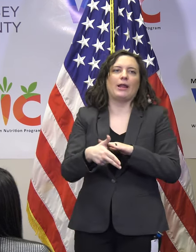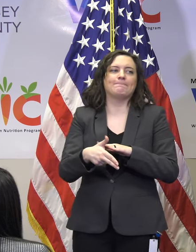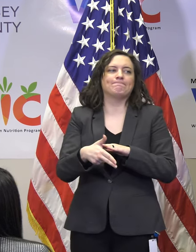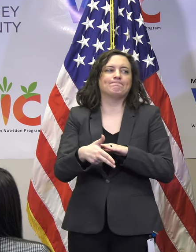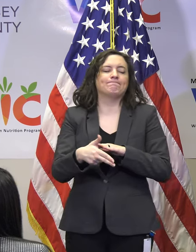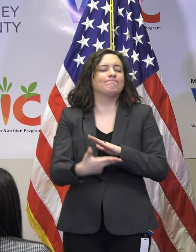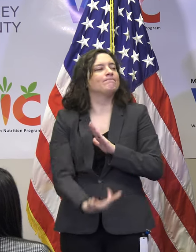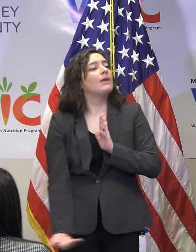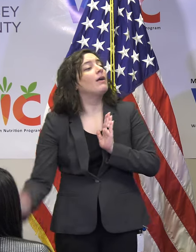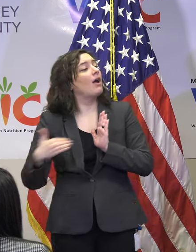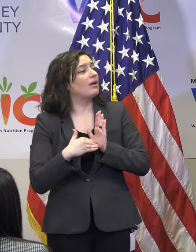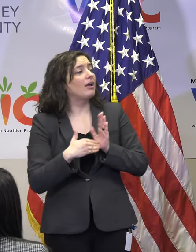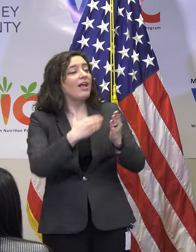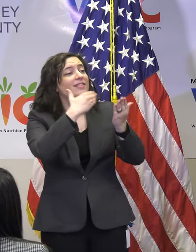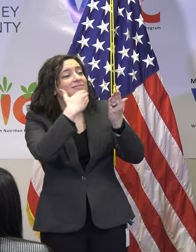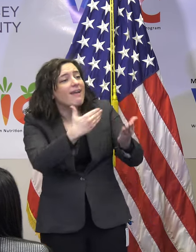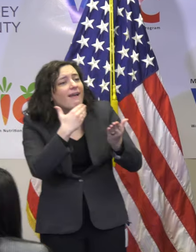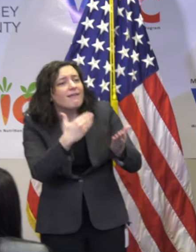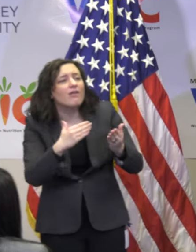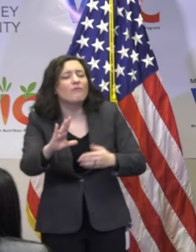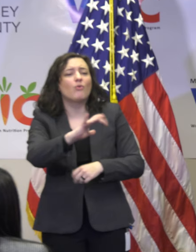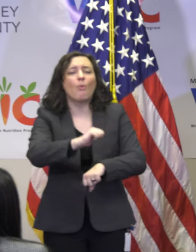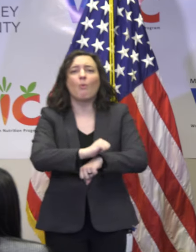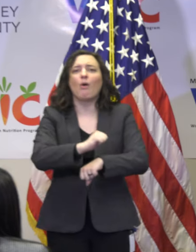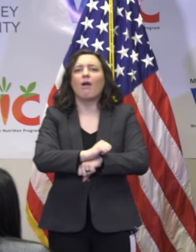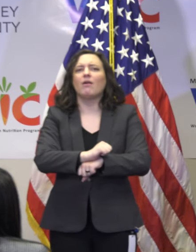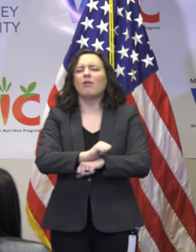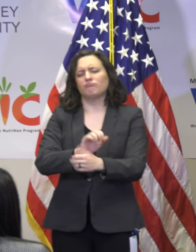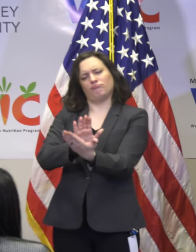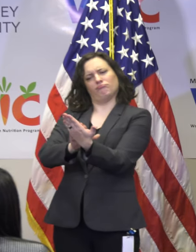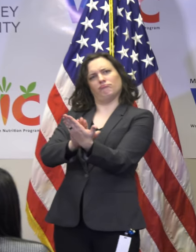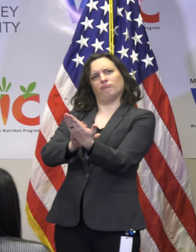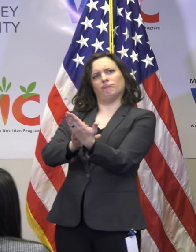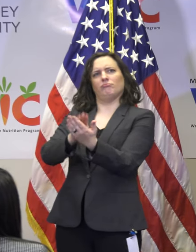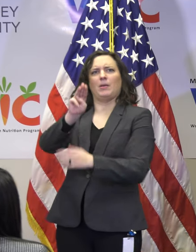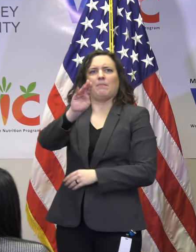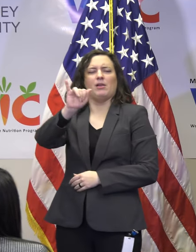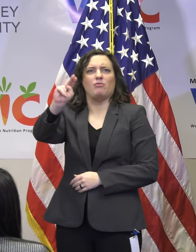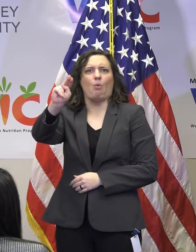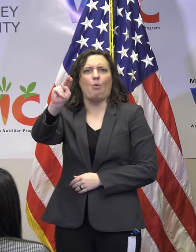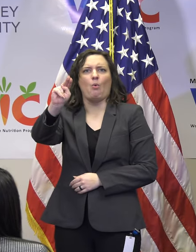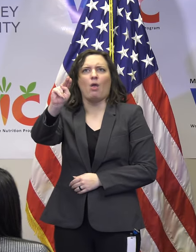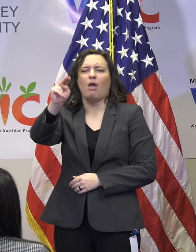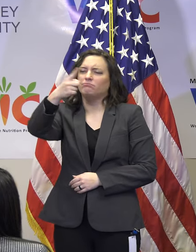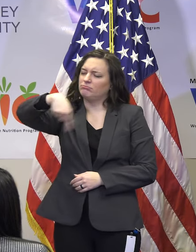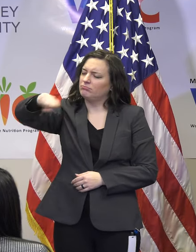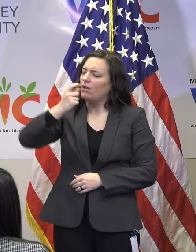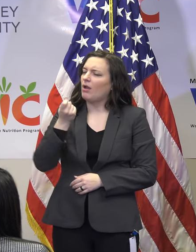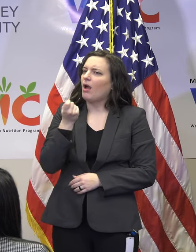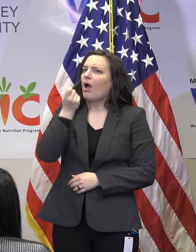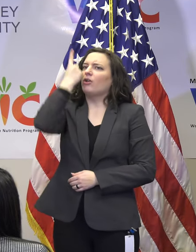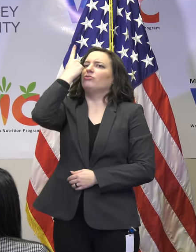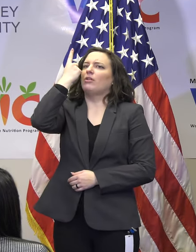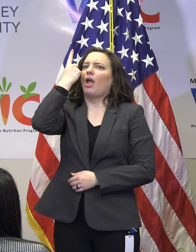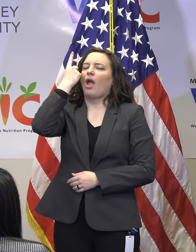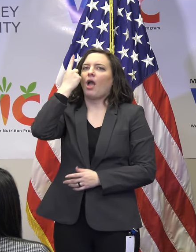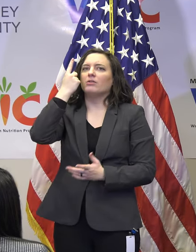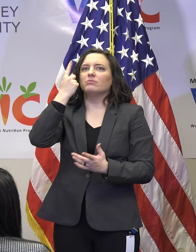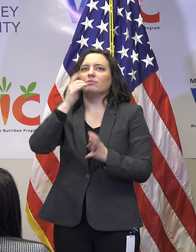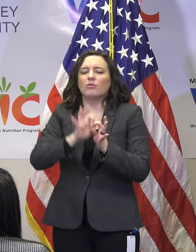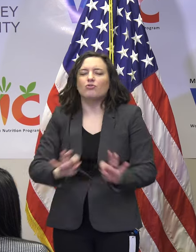doing. Kudos as well to the state of Minnesota for understanding the importance of universal free school